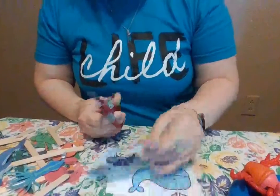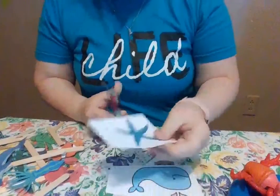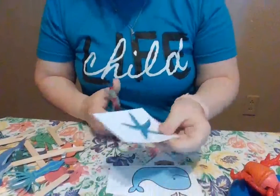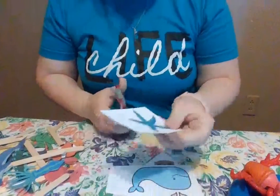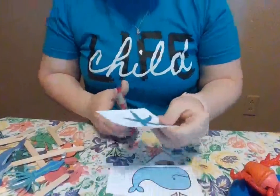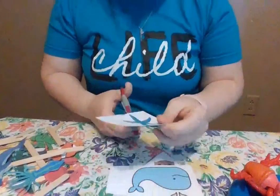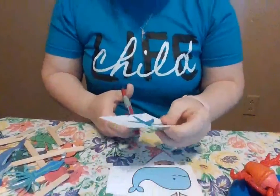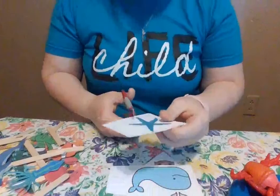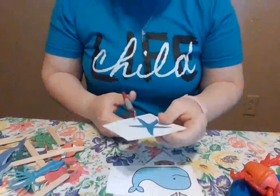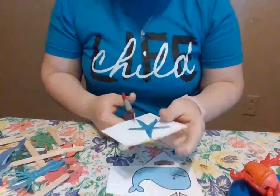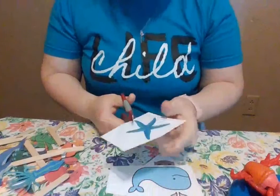out.